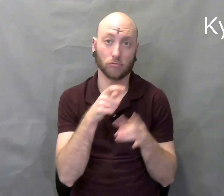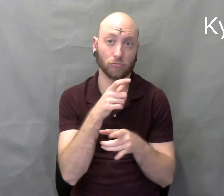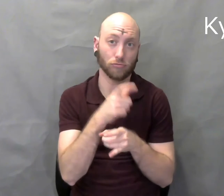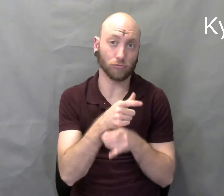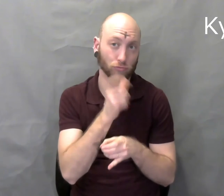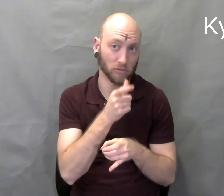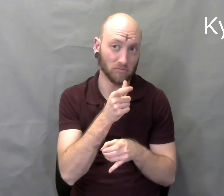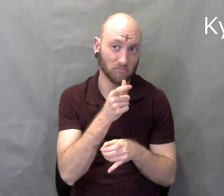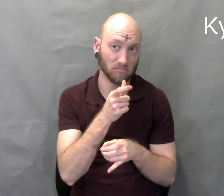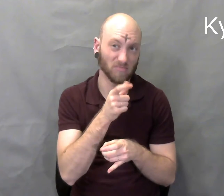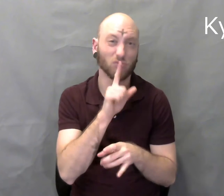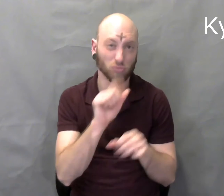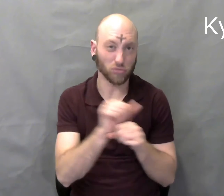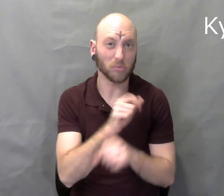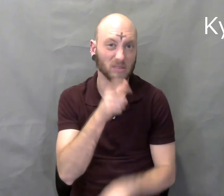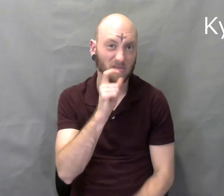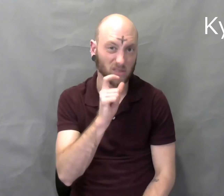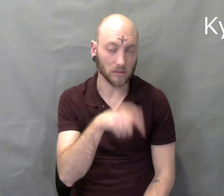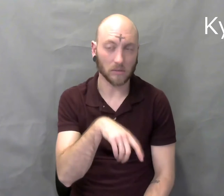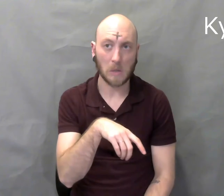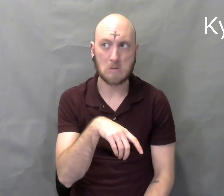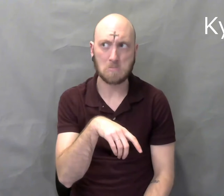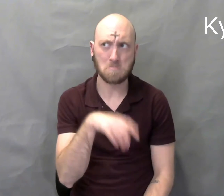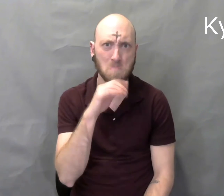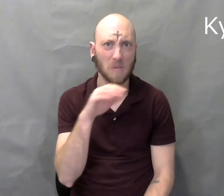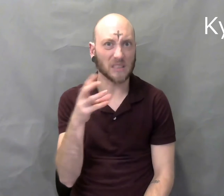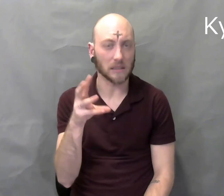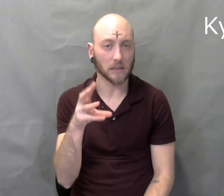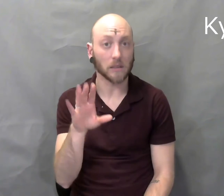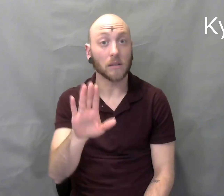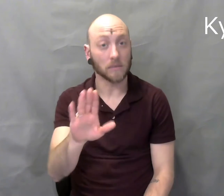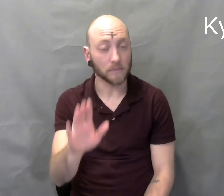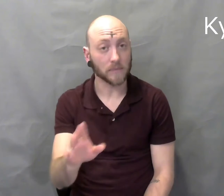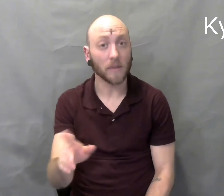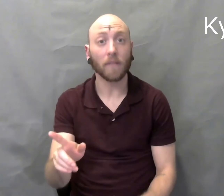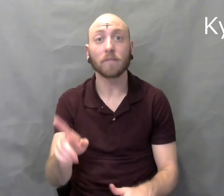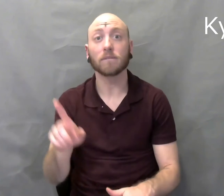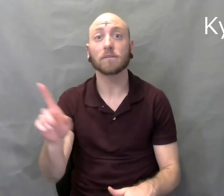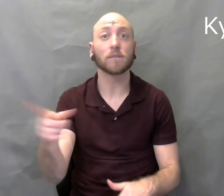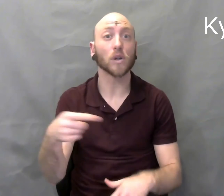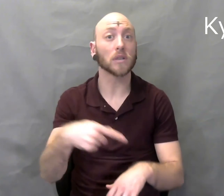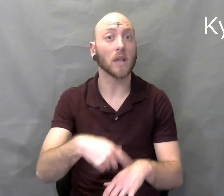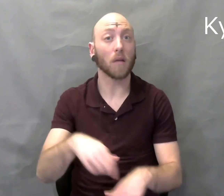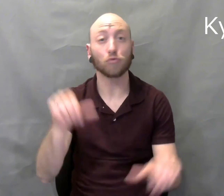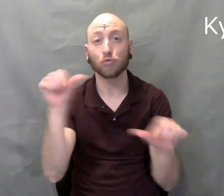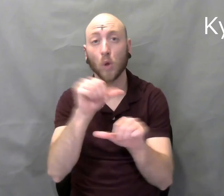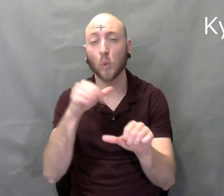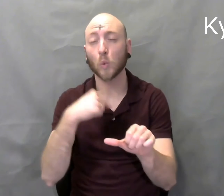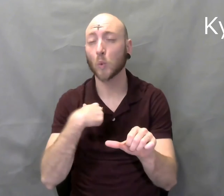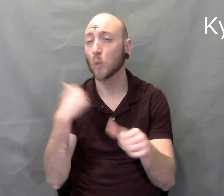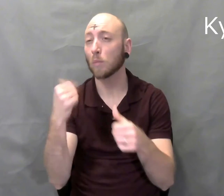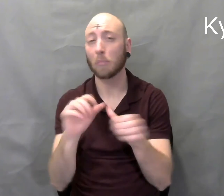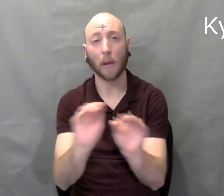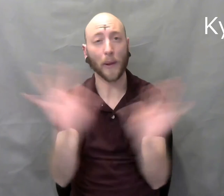until like 16. But I remember my first drunk very clearly. Uh, um,